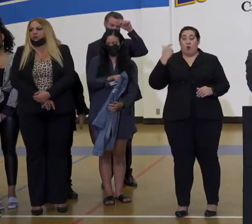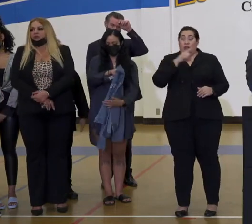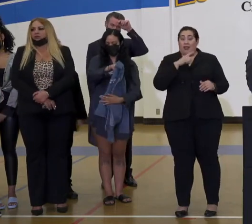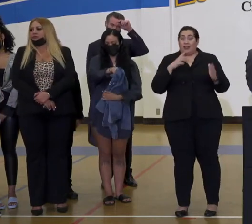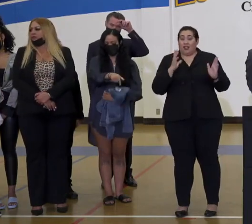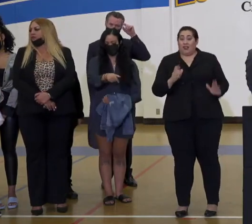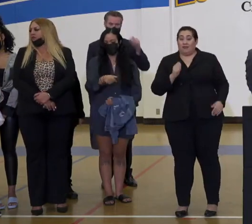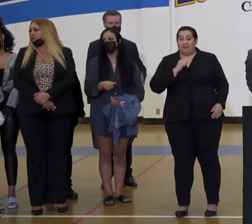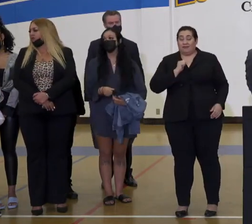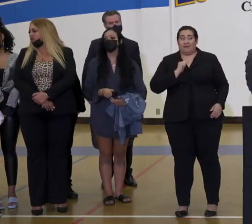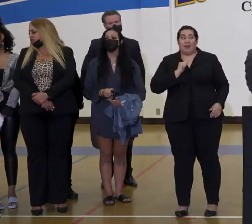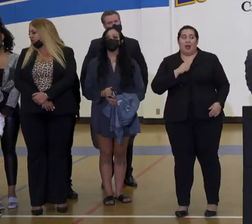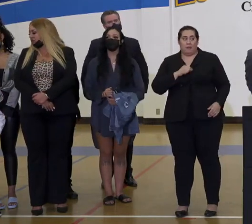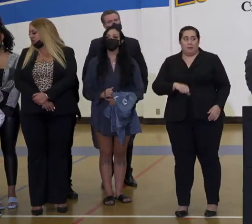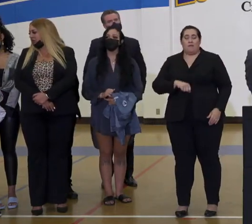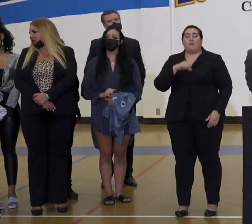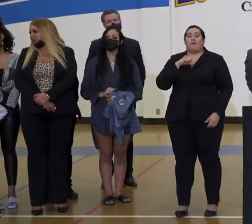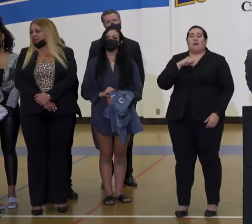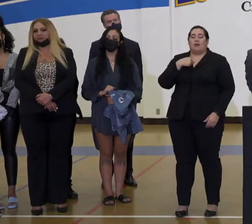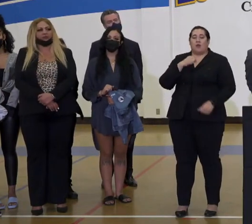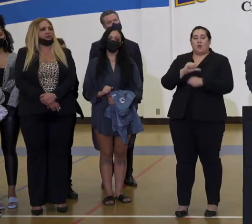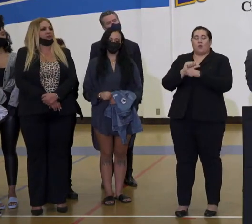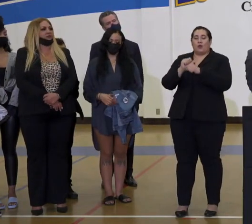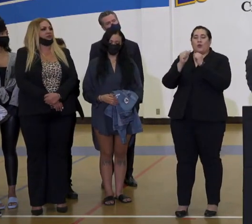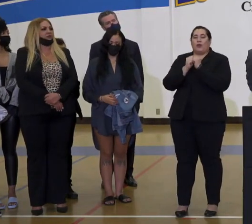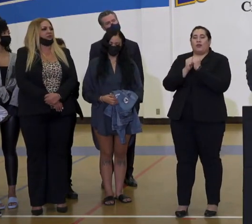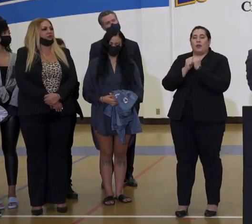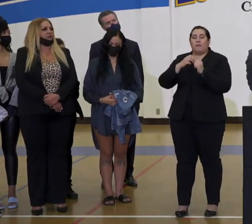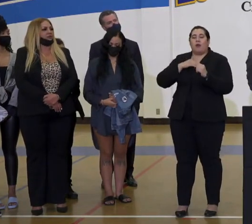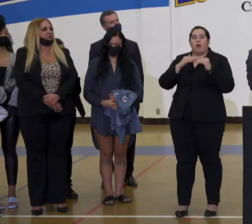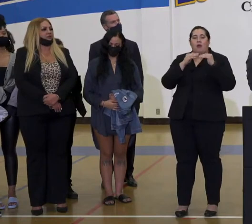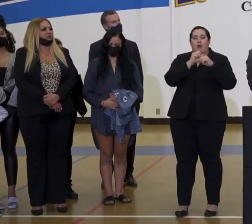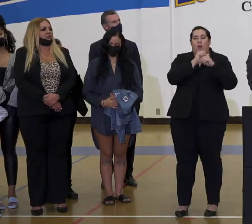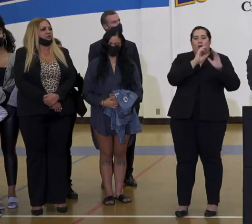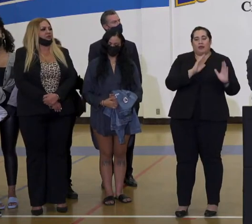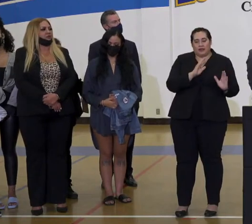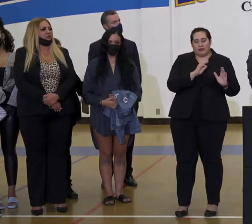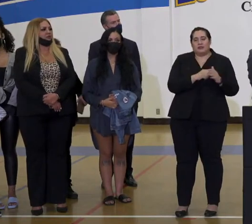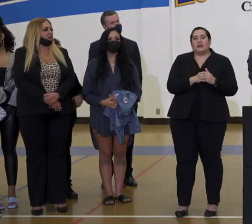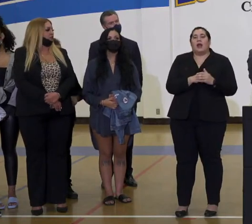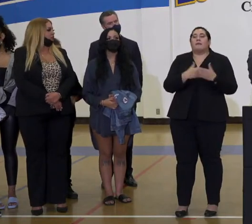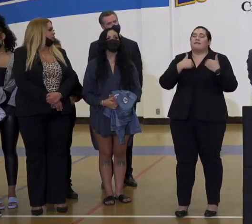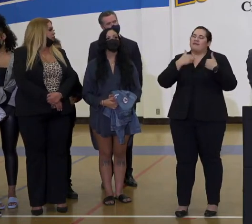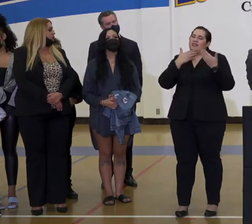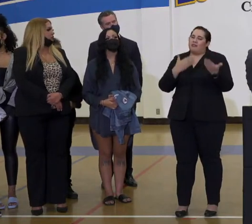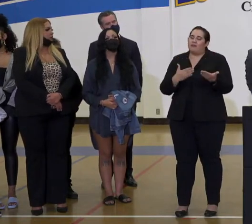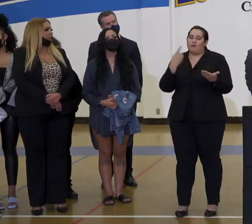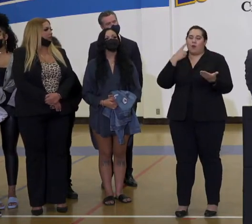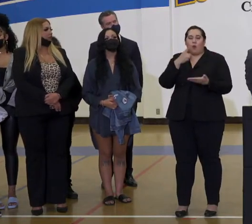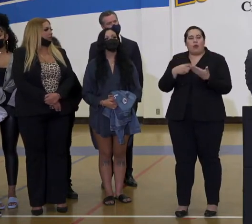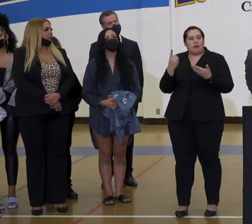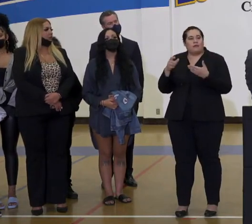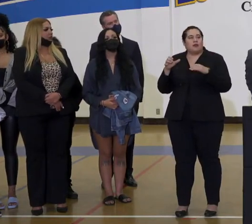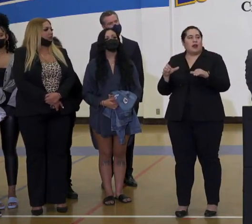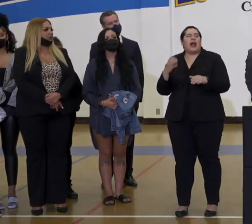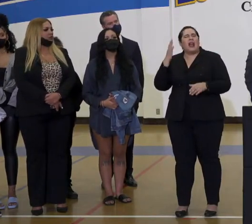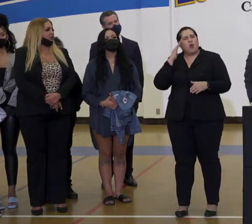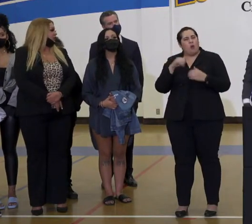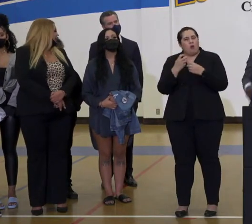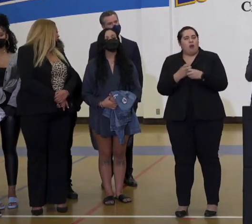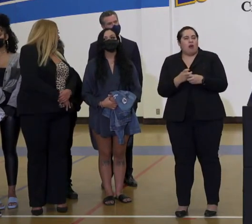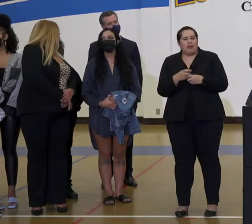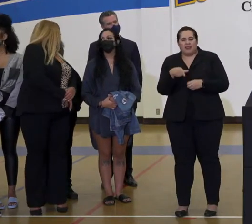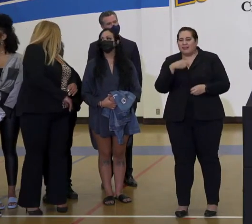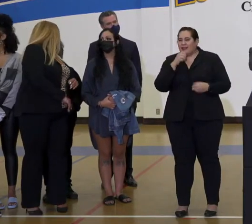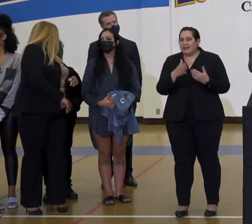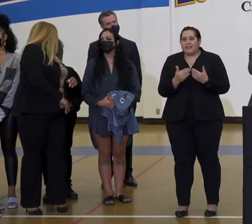who proudly worked with my colleagues behind me. I'm thankful for what they've done, and I know how hard it is. These